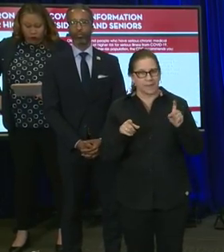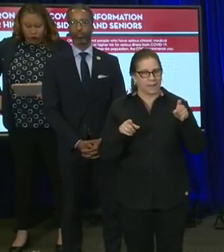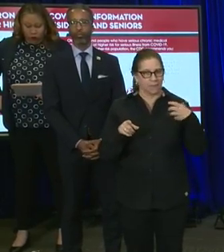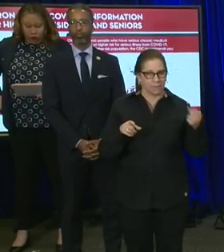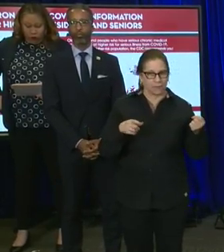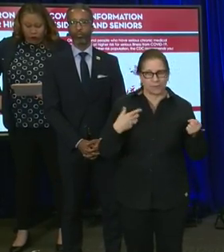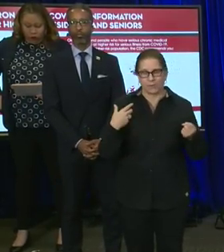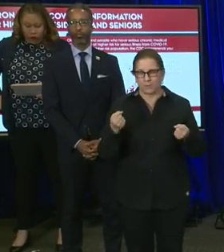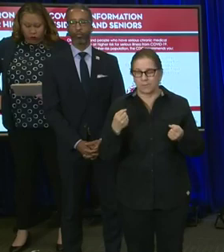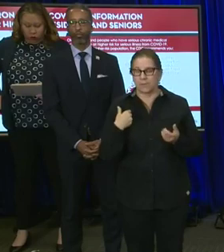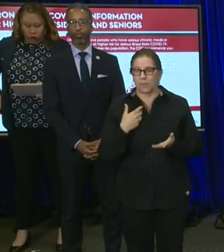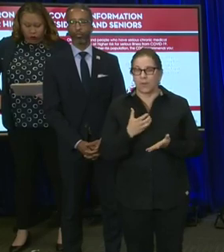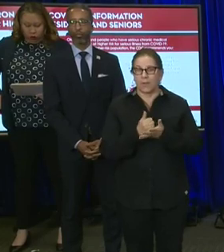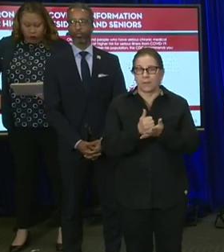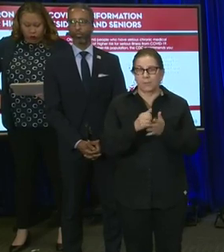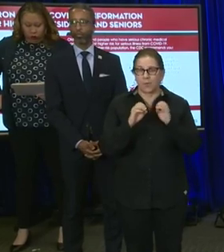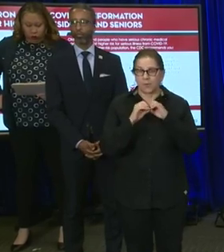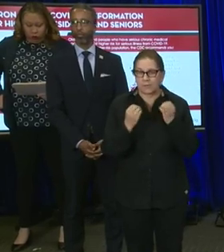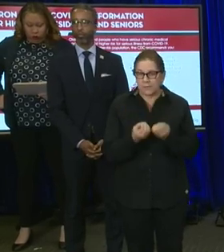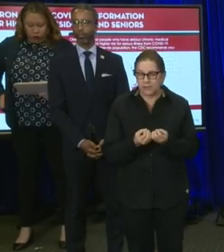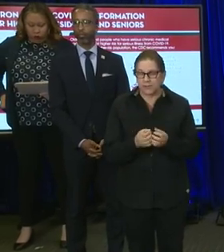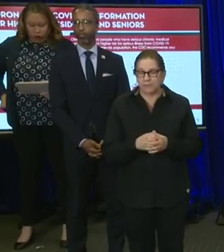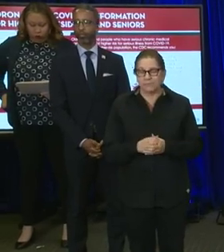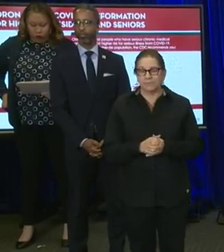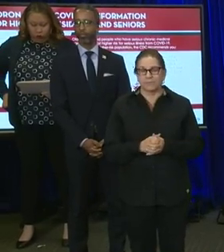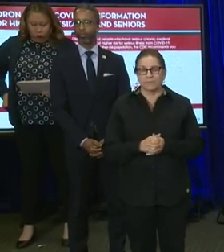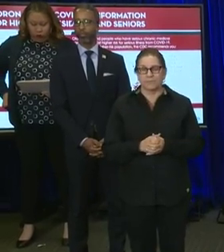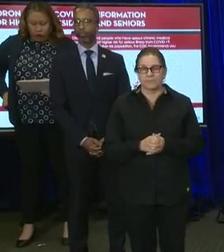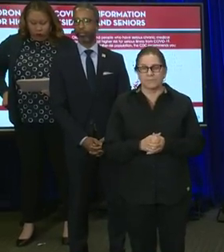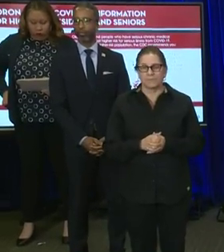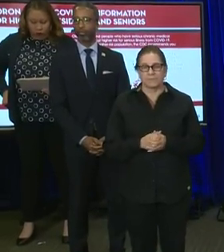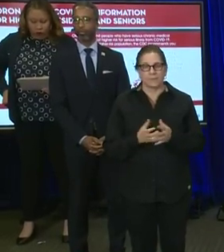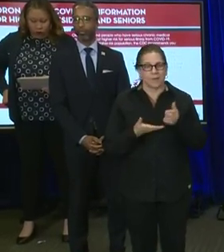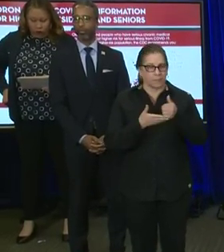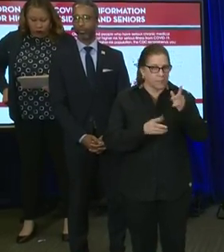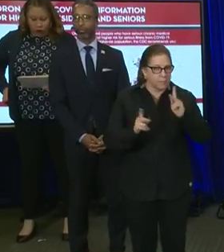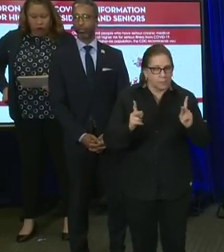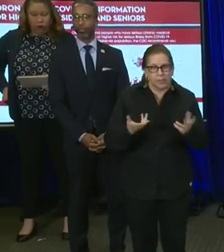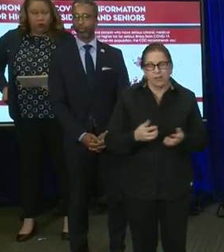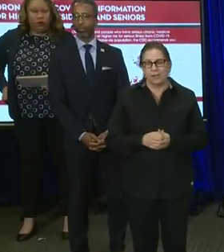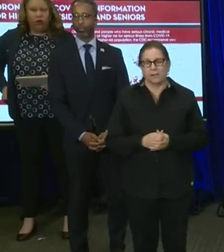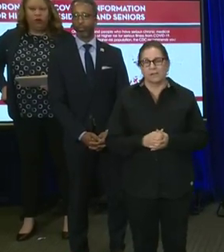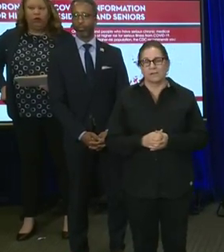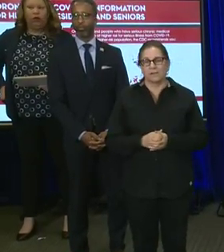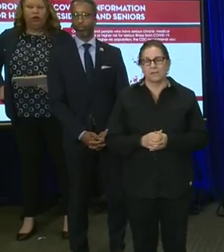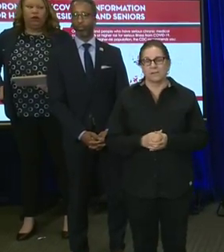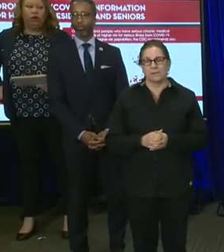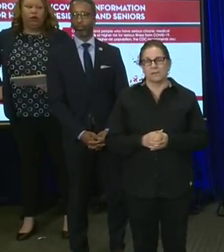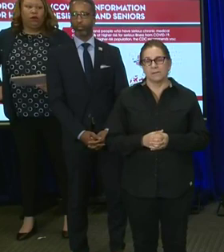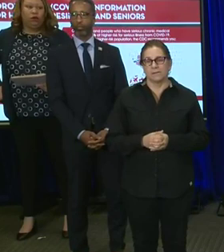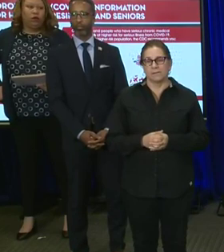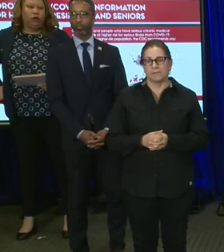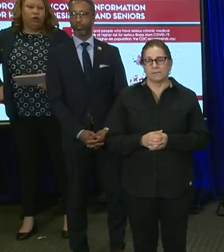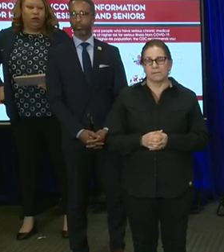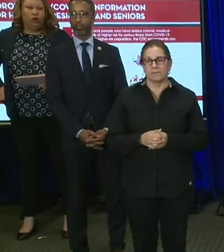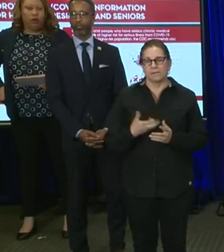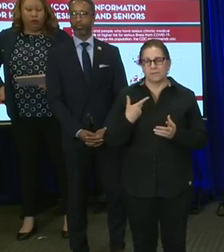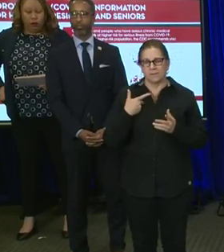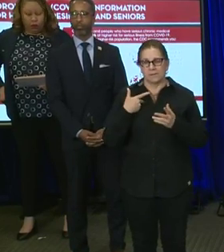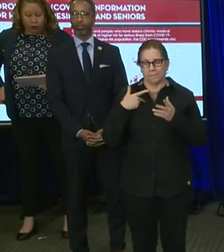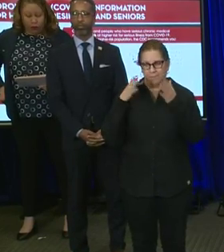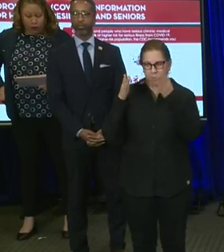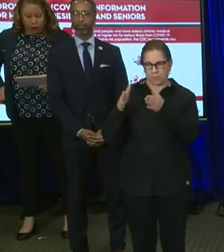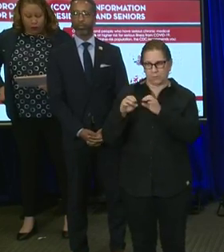organizations, and the other to help individuals. And so today, I'm going to talk a little bit about how we'll help organizations, and